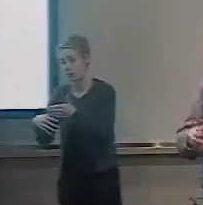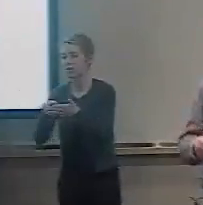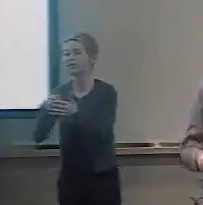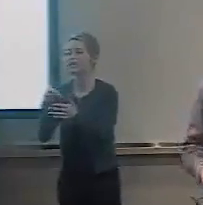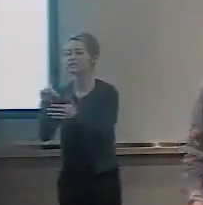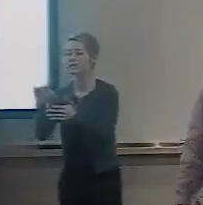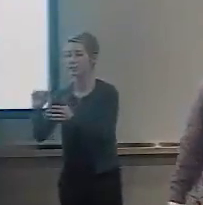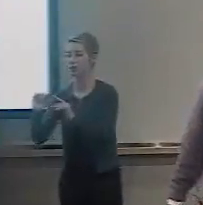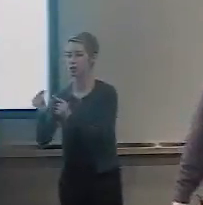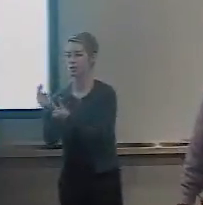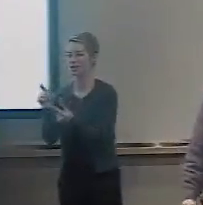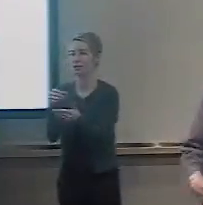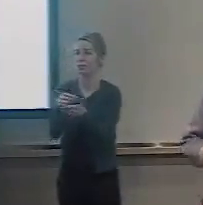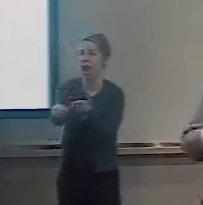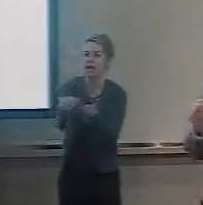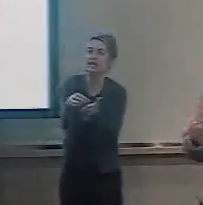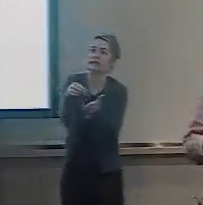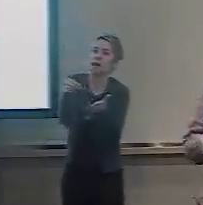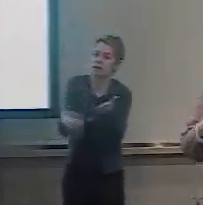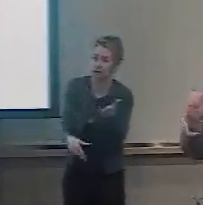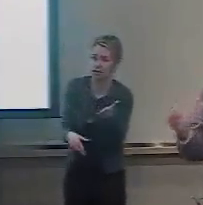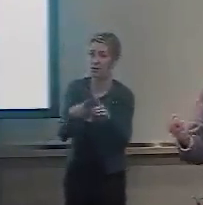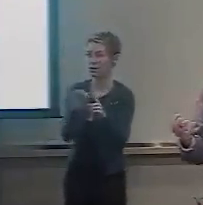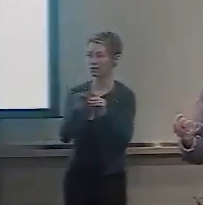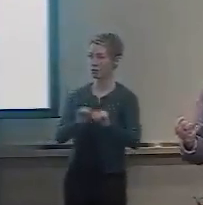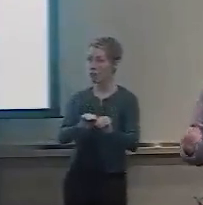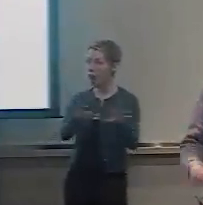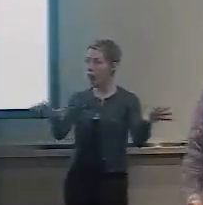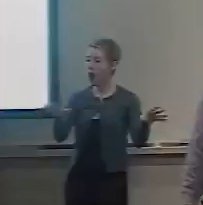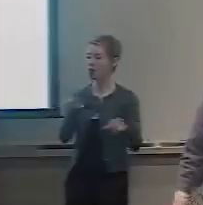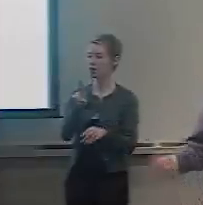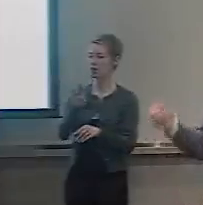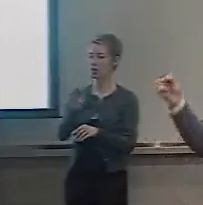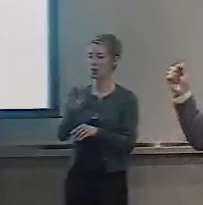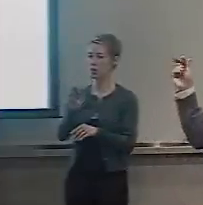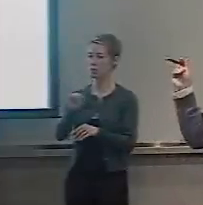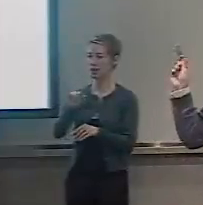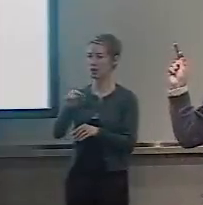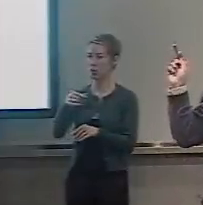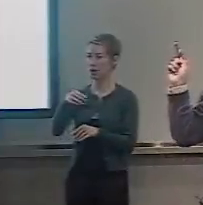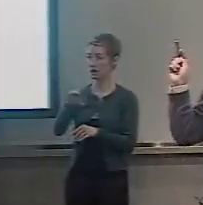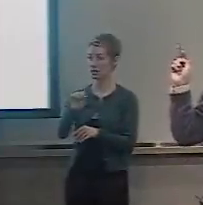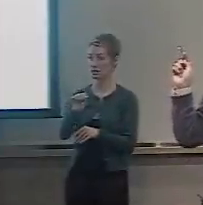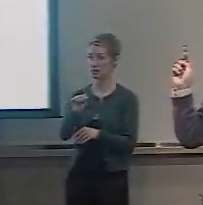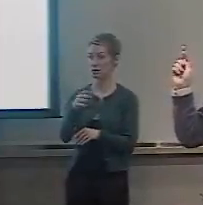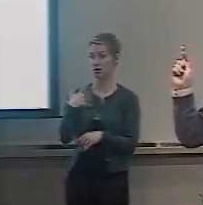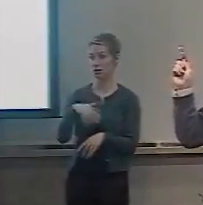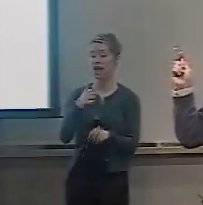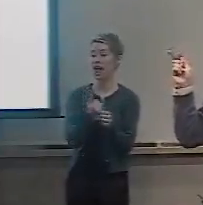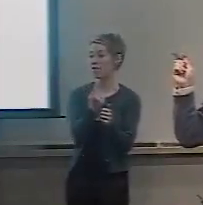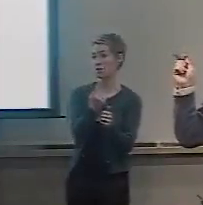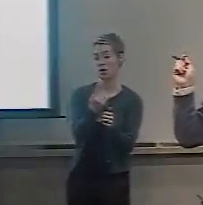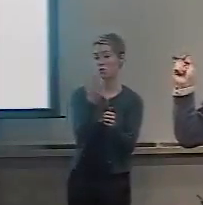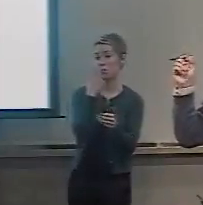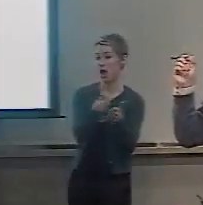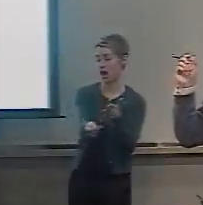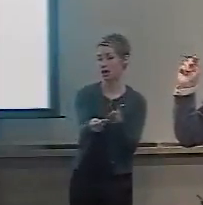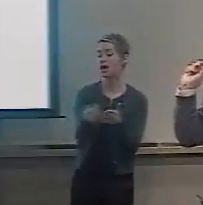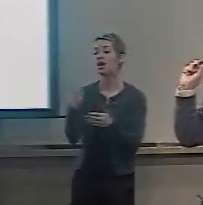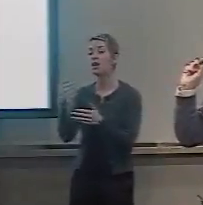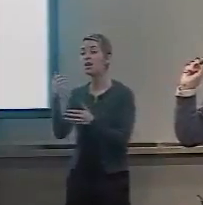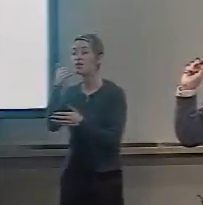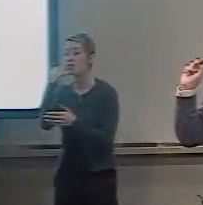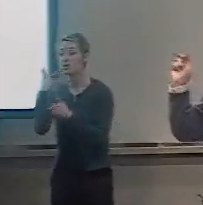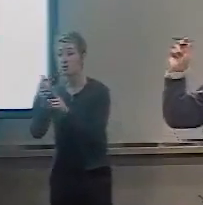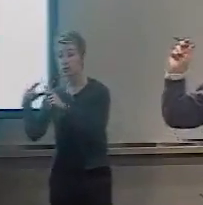stuff just for them. So if it's more ubiquitous and everybody can use it. These phones in Japan that everybody has with the real-time